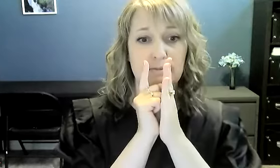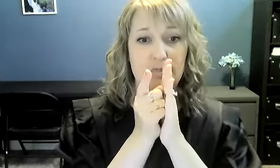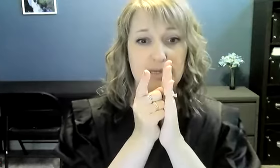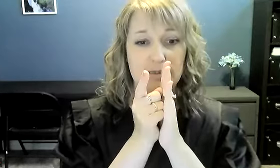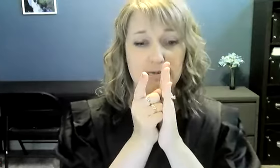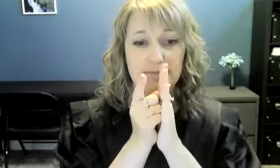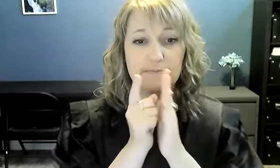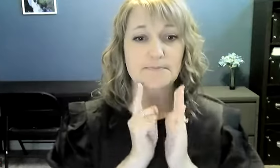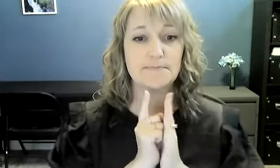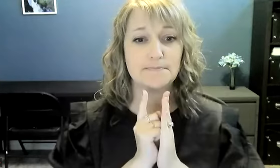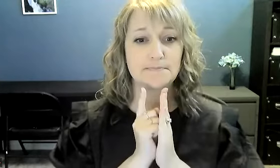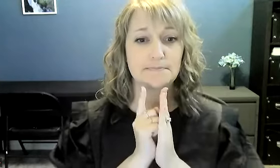minute.